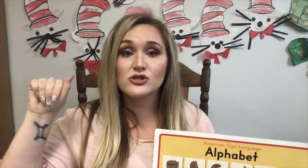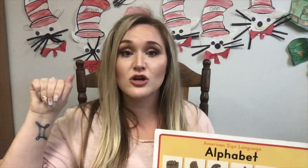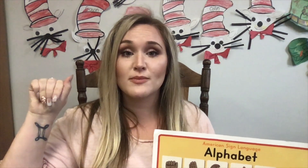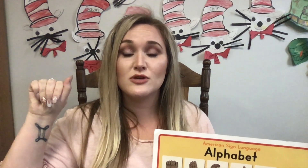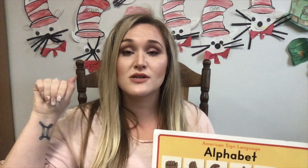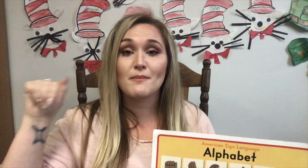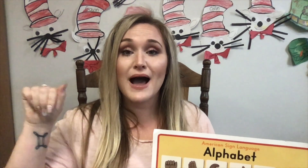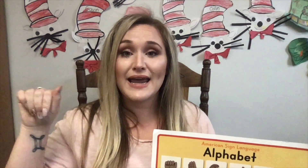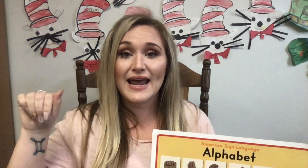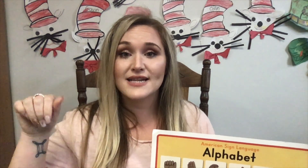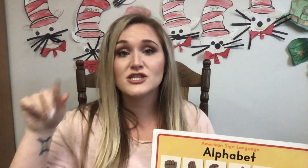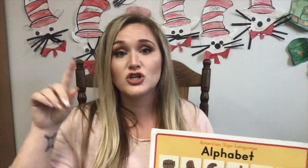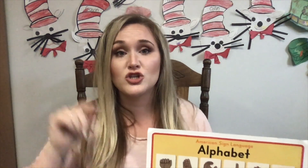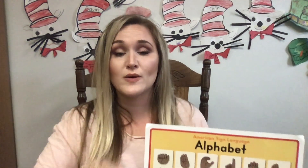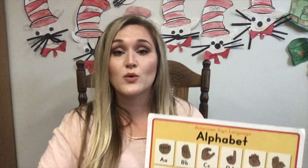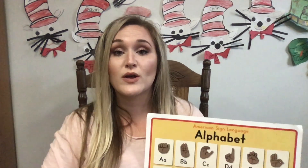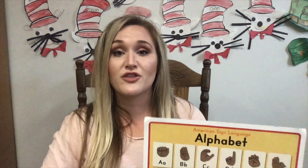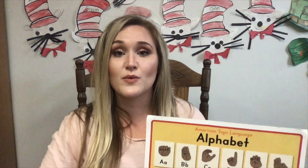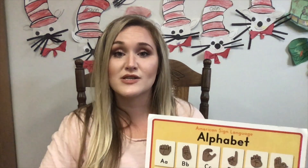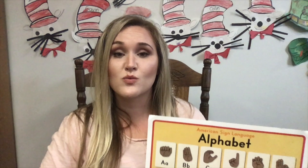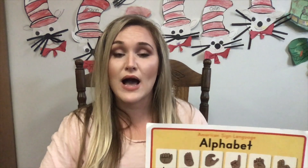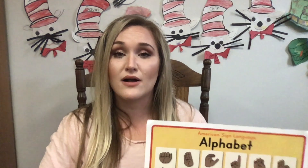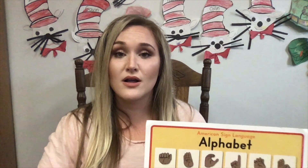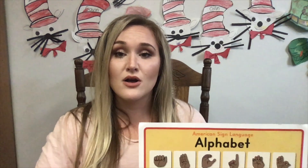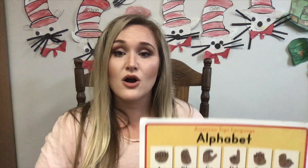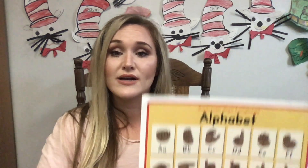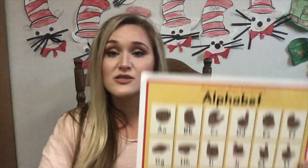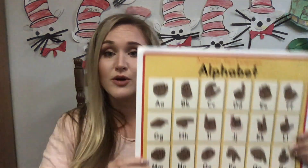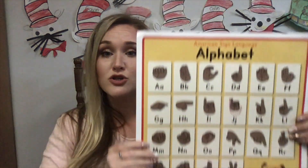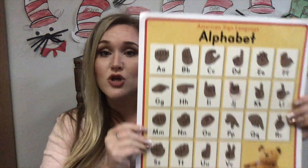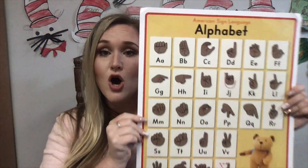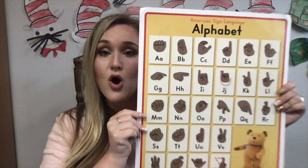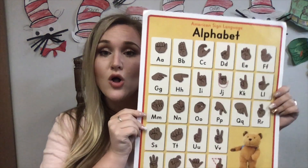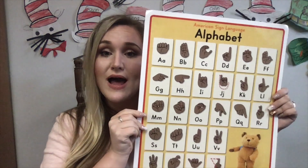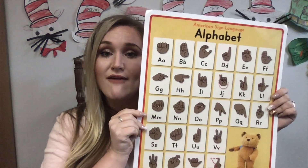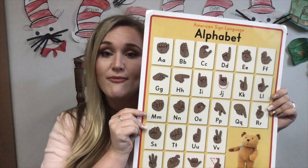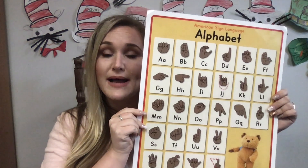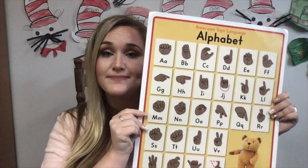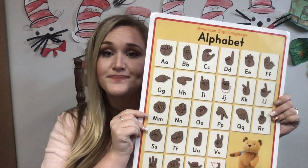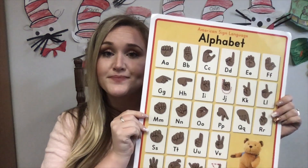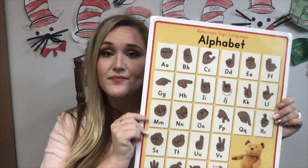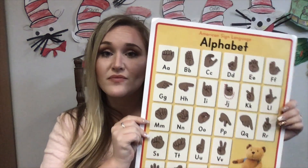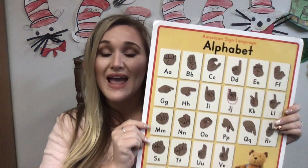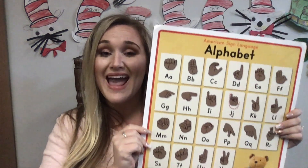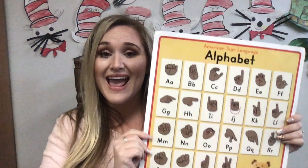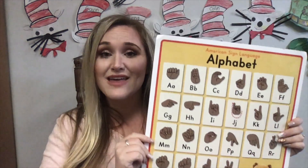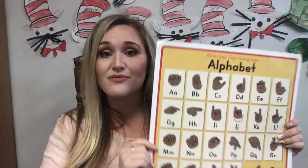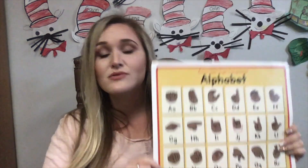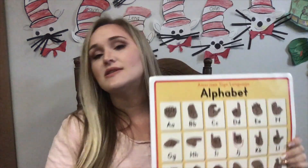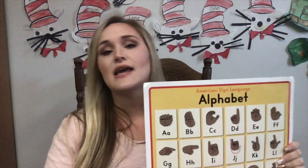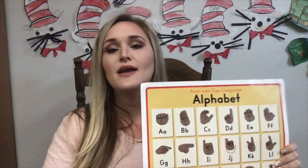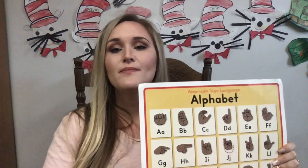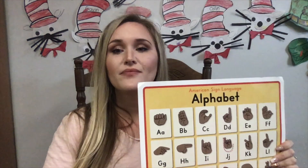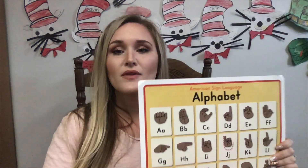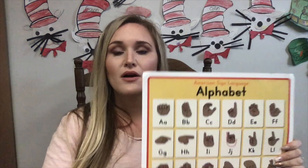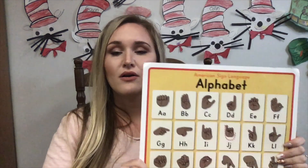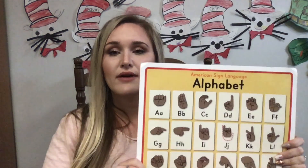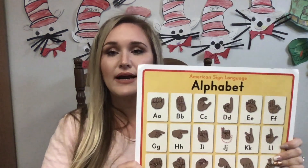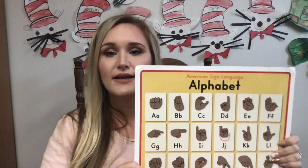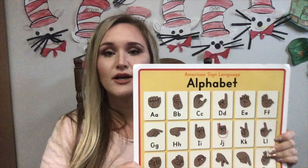going to be using my hands to do it with you as well. All right, so we're going to do the whole alphabet, A through Z. All right, and here we